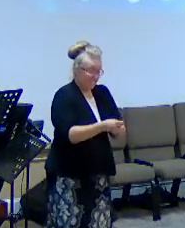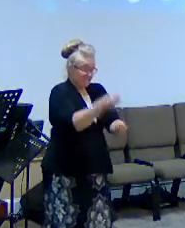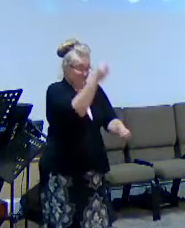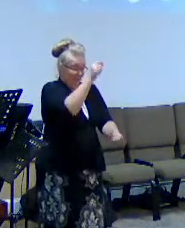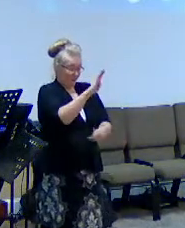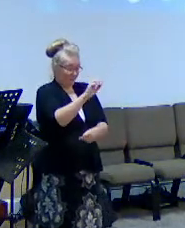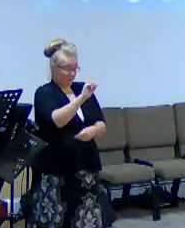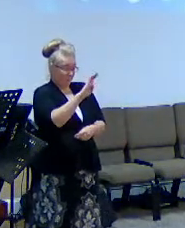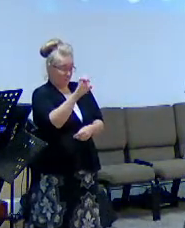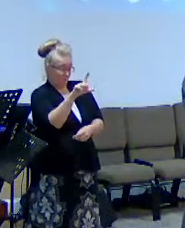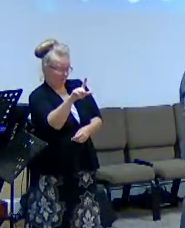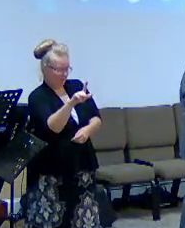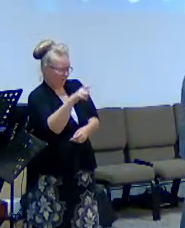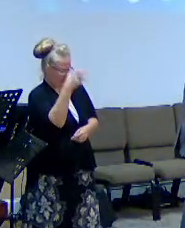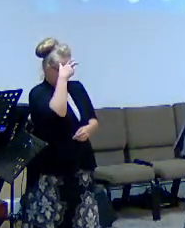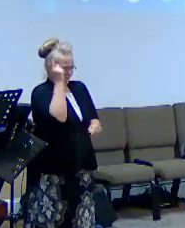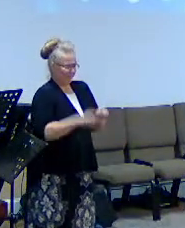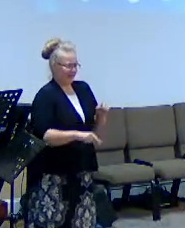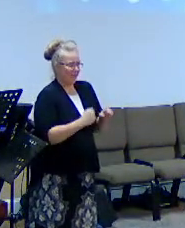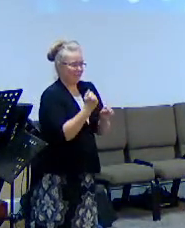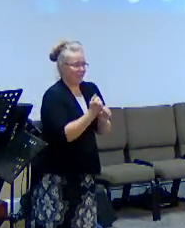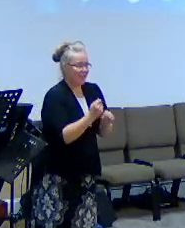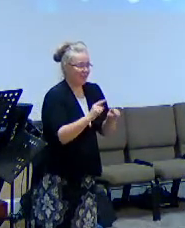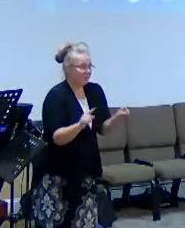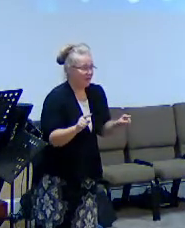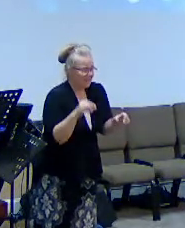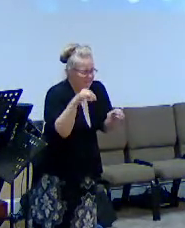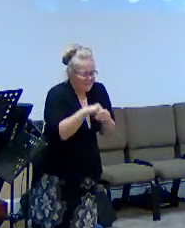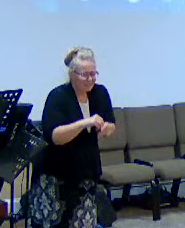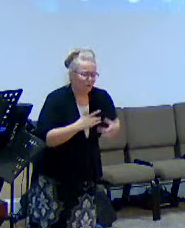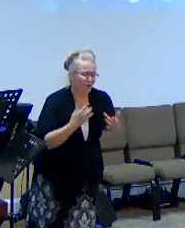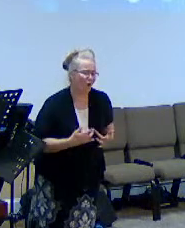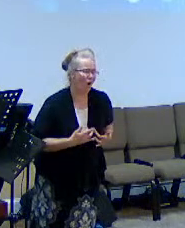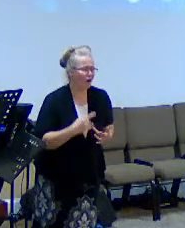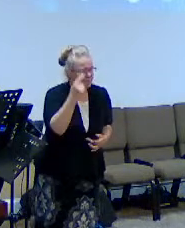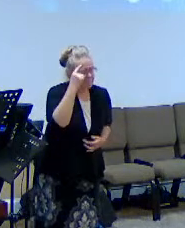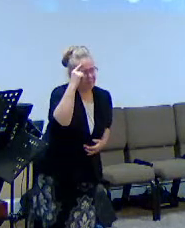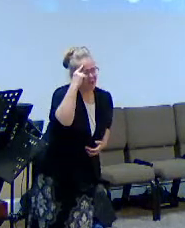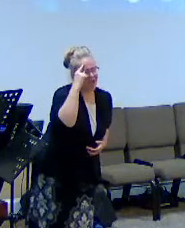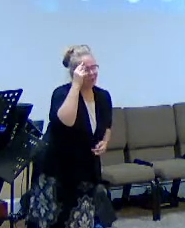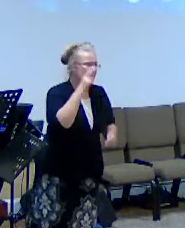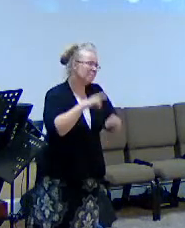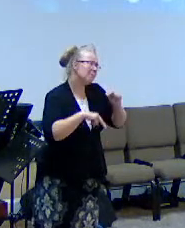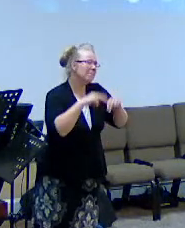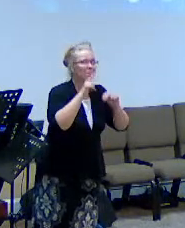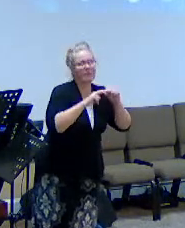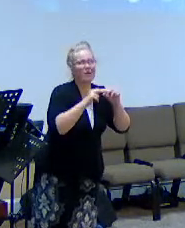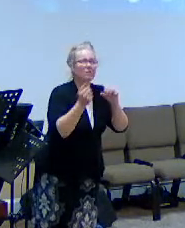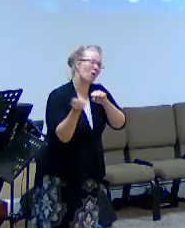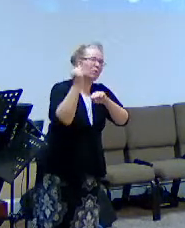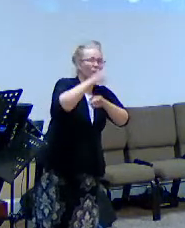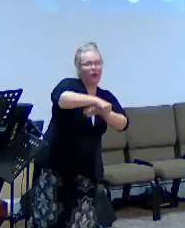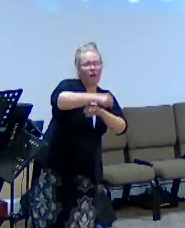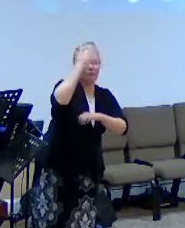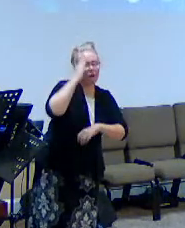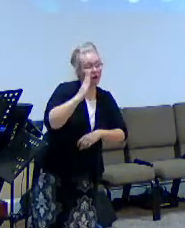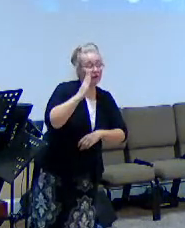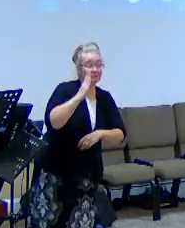couldn't create the Tower of Babel, but if I can just get in their heart and get in their mind, oh, we will build this so we can overcome God.